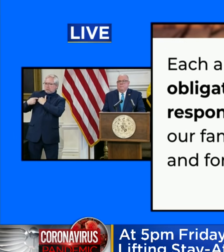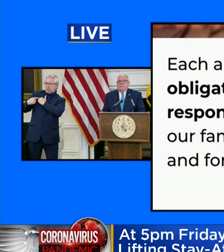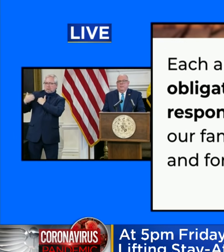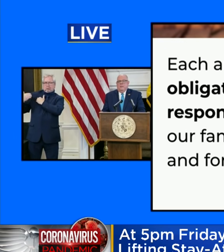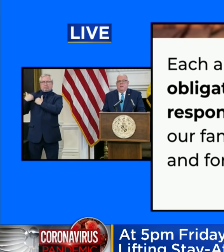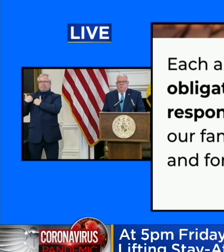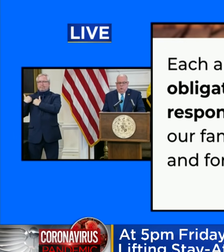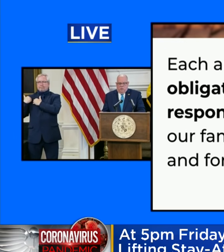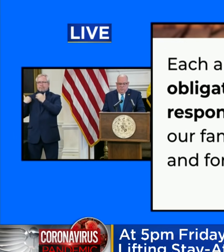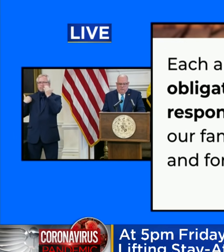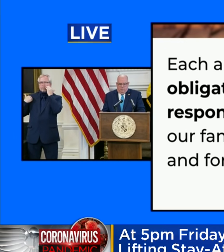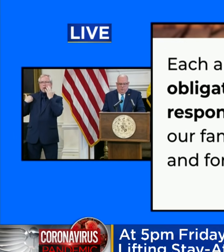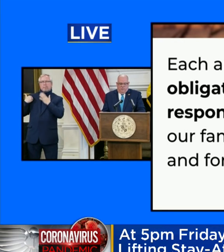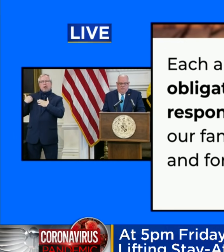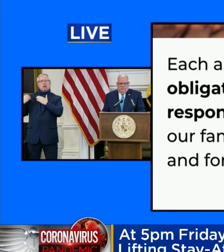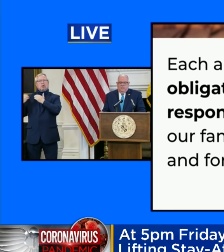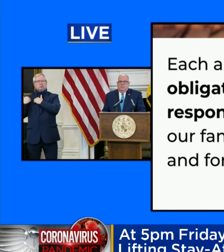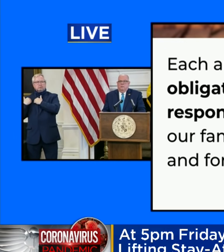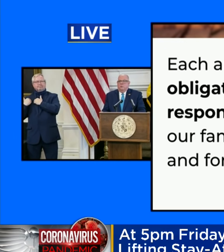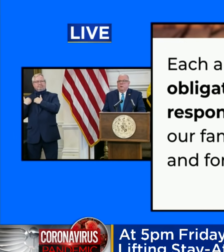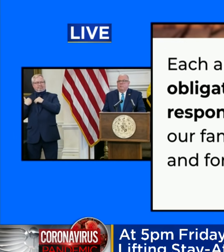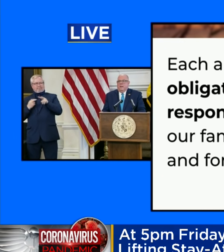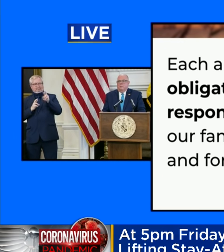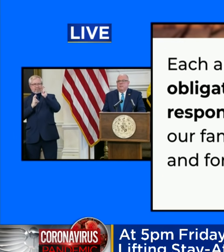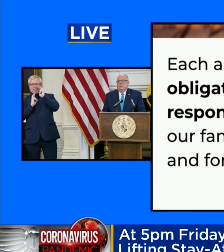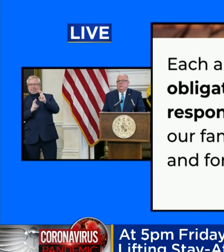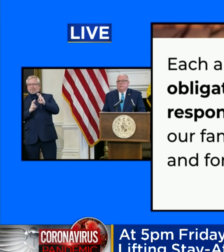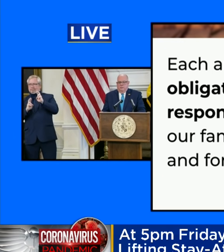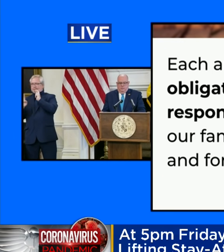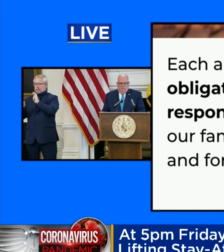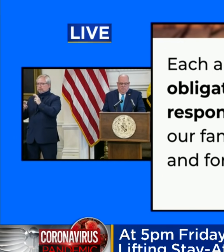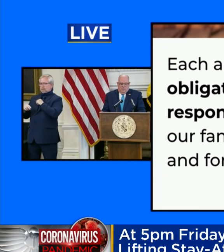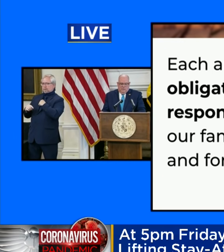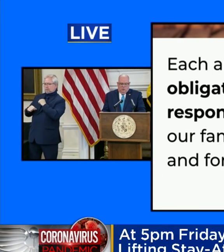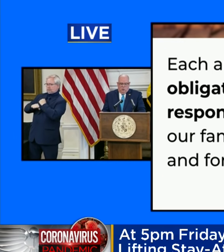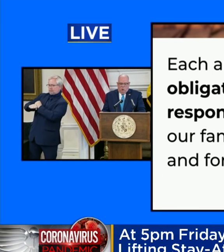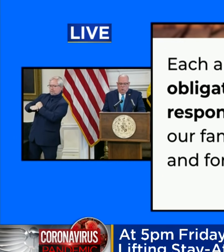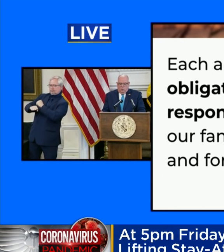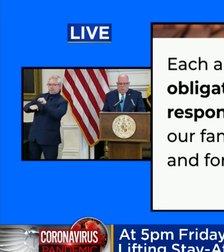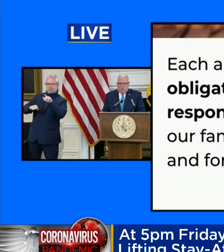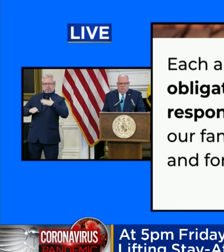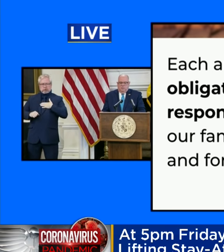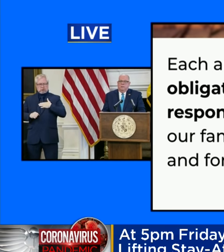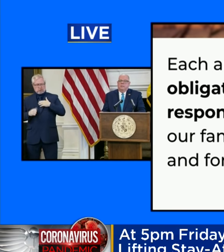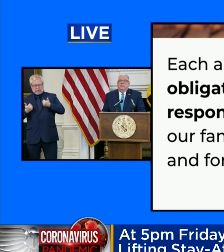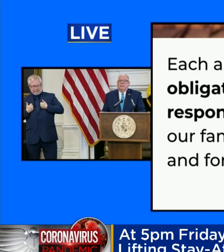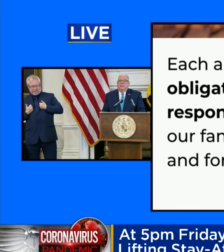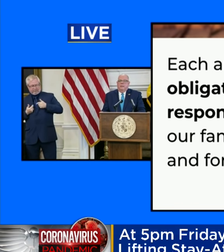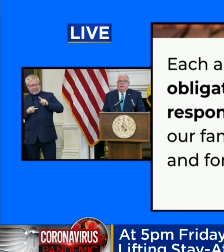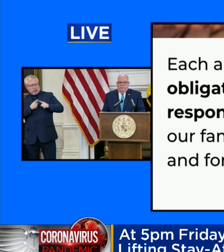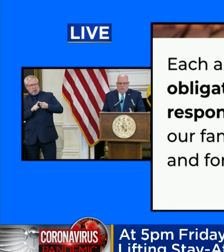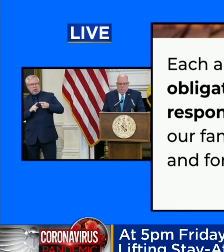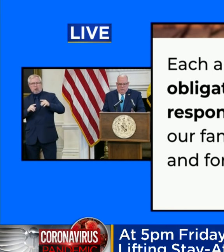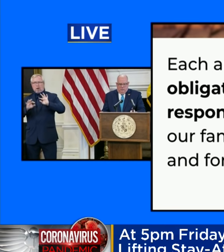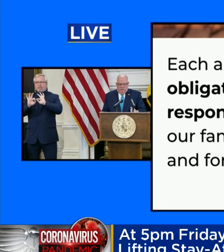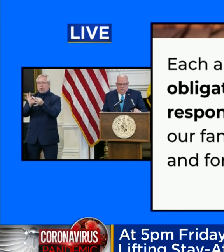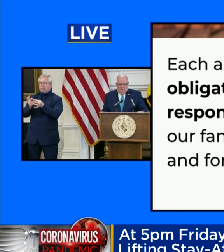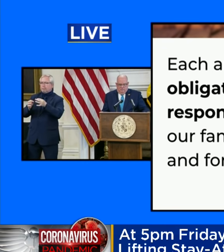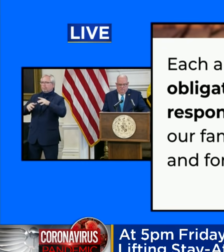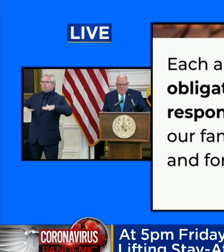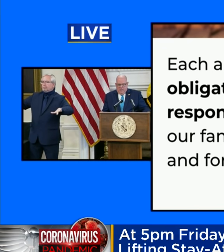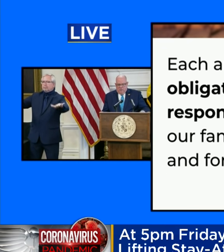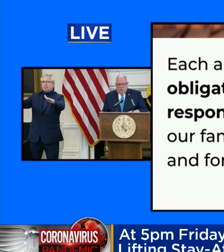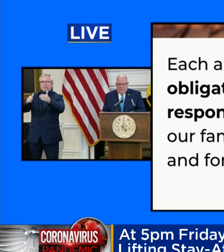responsibility for ourselves, for our families, our coworkers, and our fellow